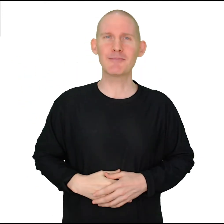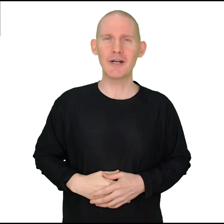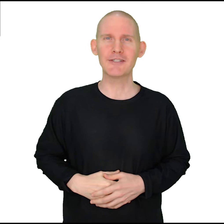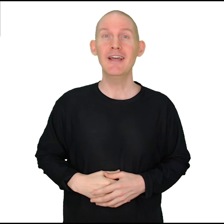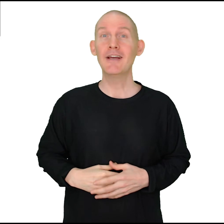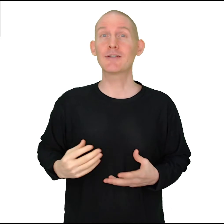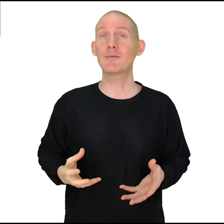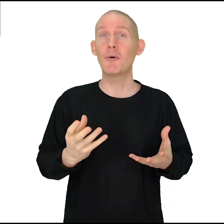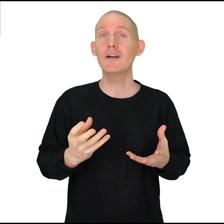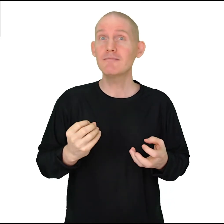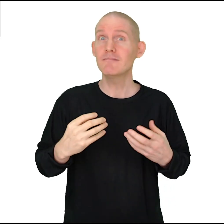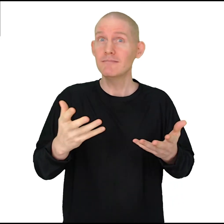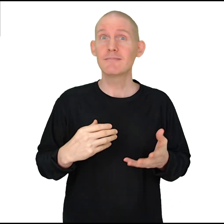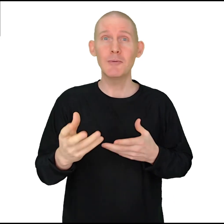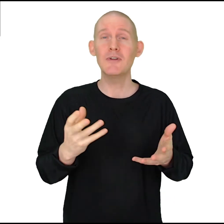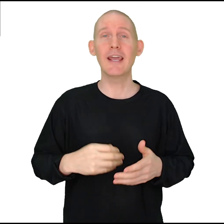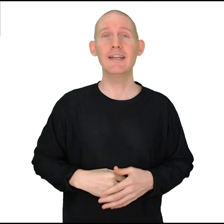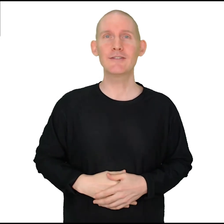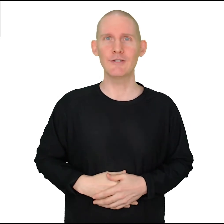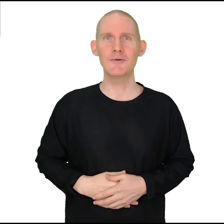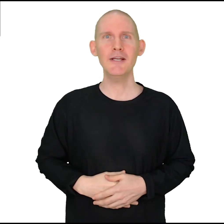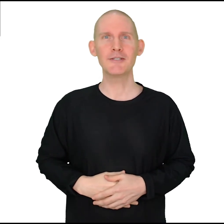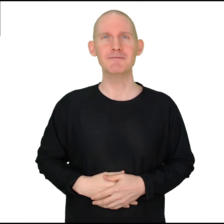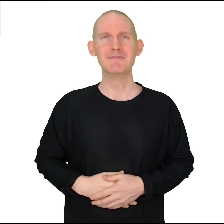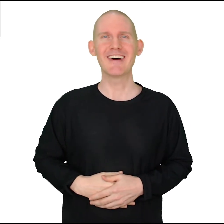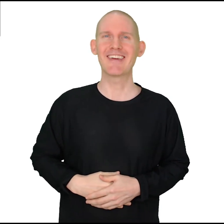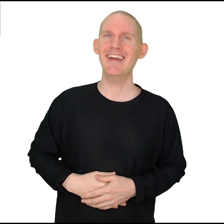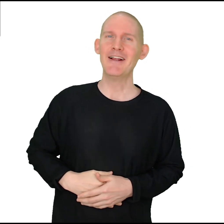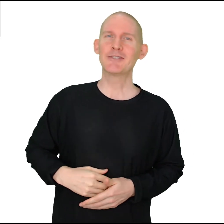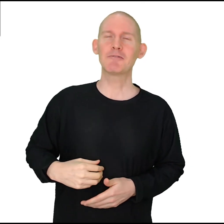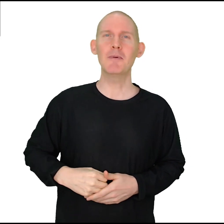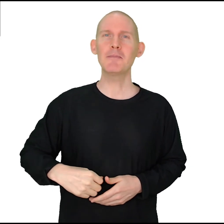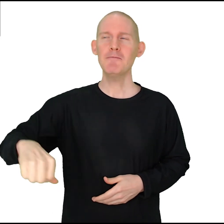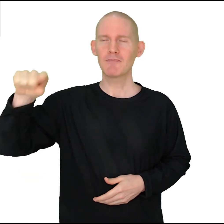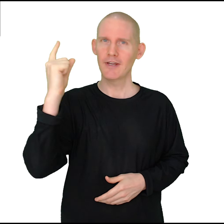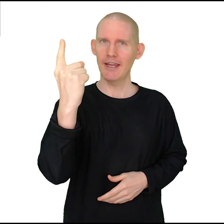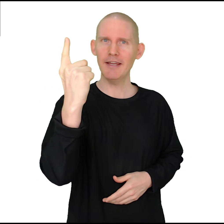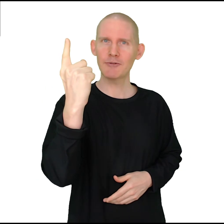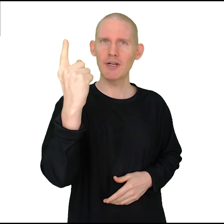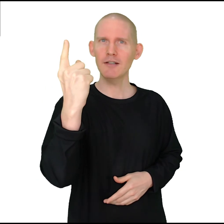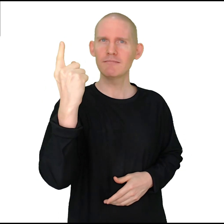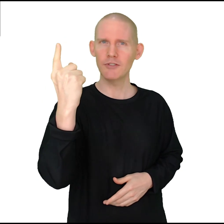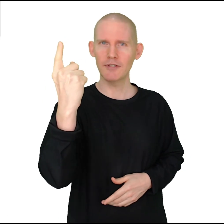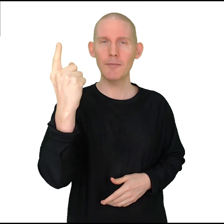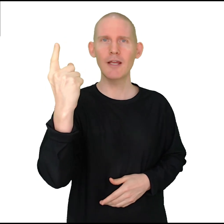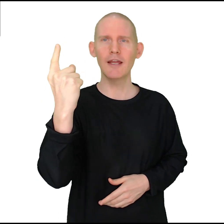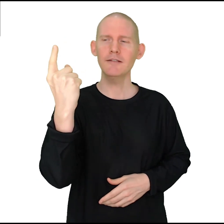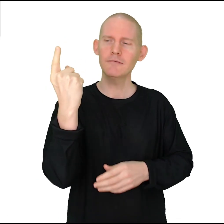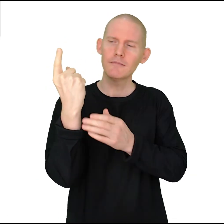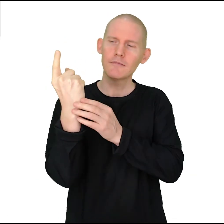expression to support communicating the situation. Okay, so remember, index finger, your dominant hand, the palm